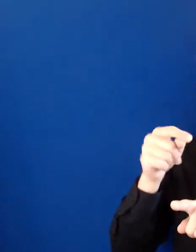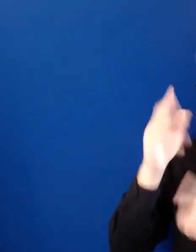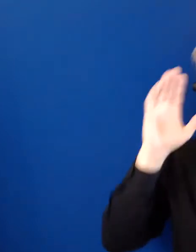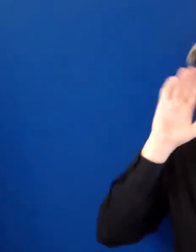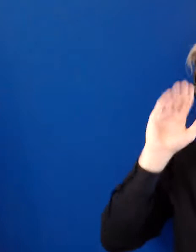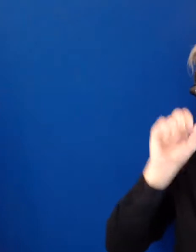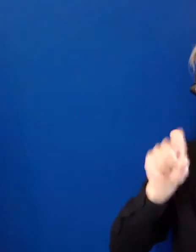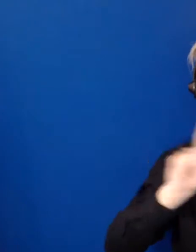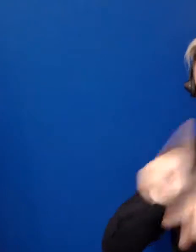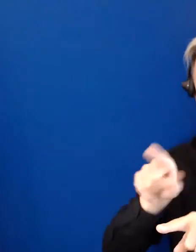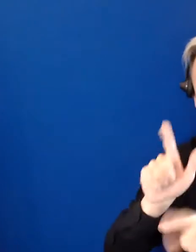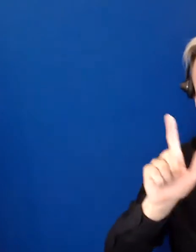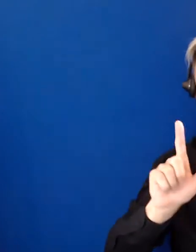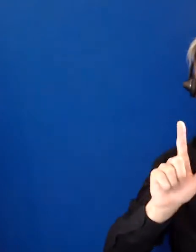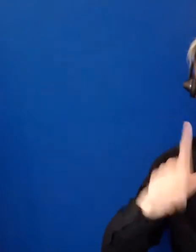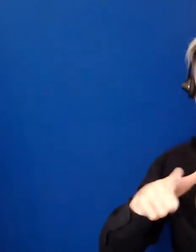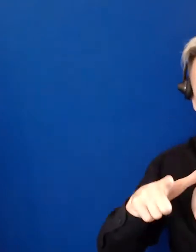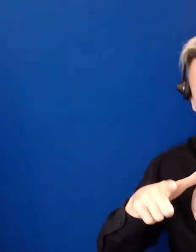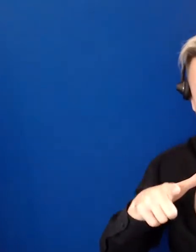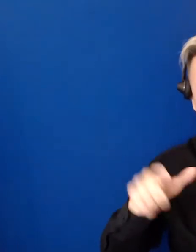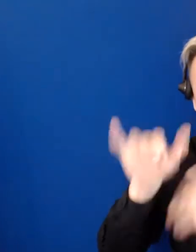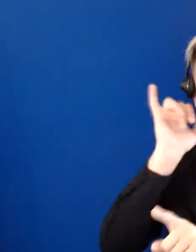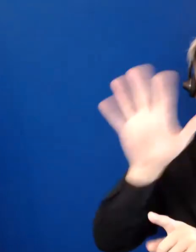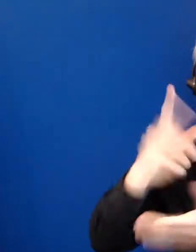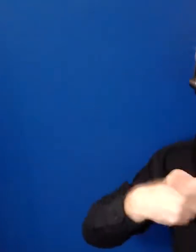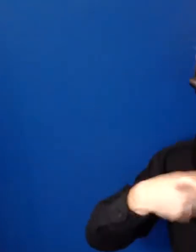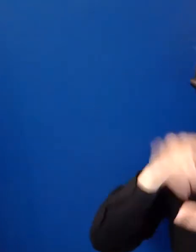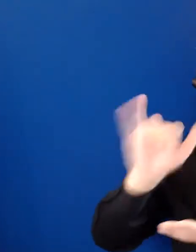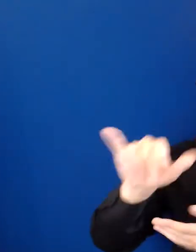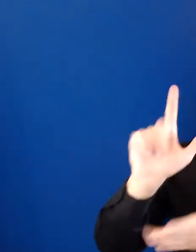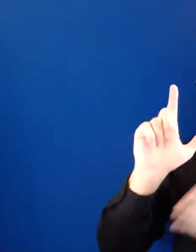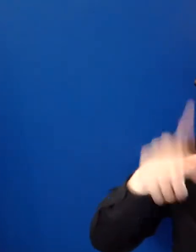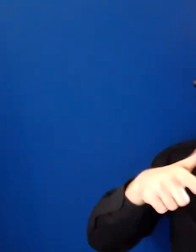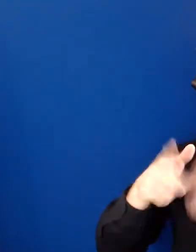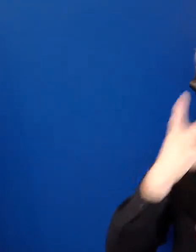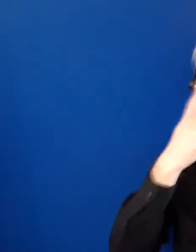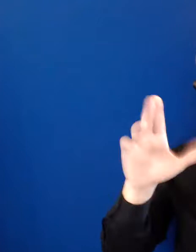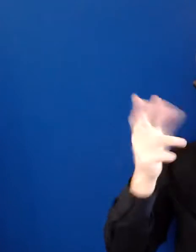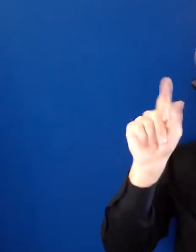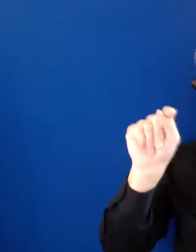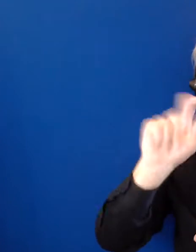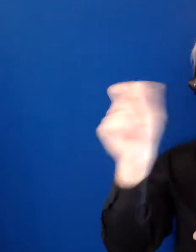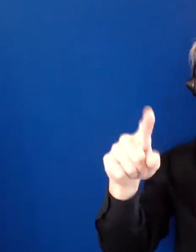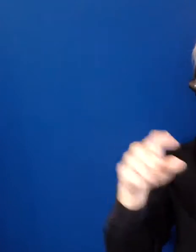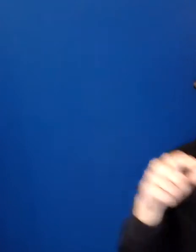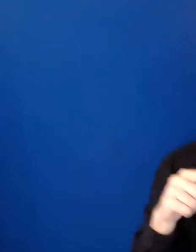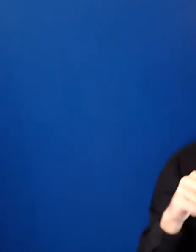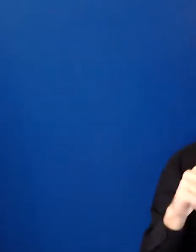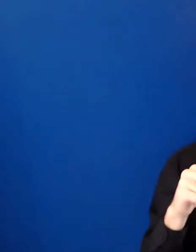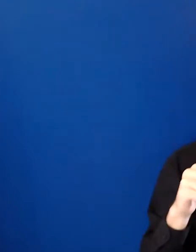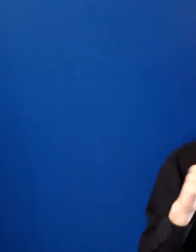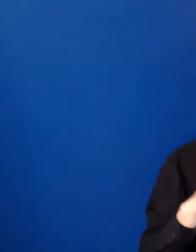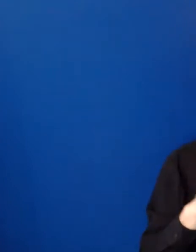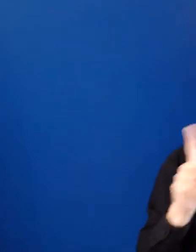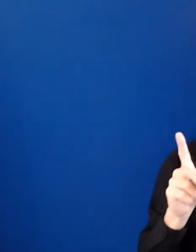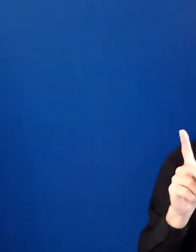that a little bit later. We're going to be talking about that. But of course, it is important